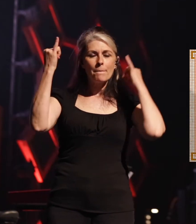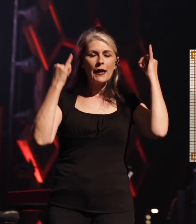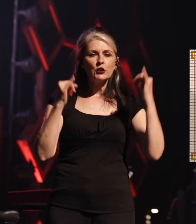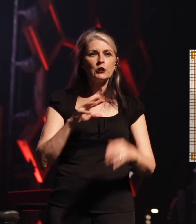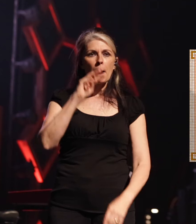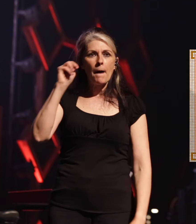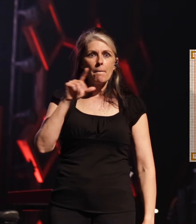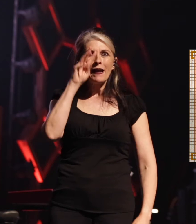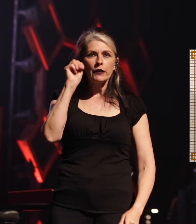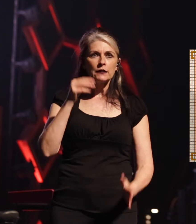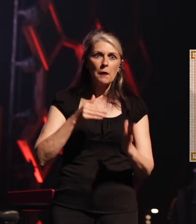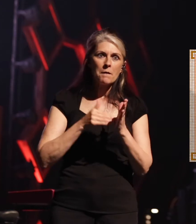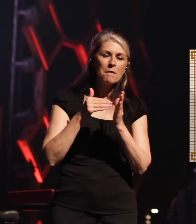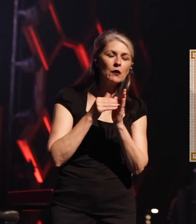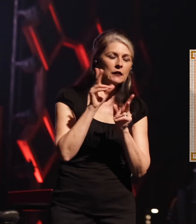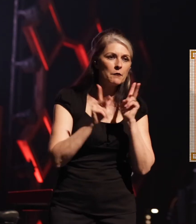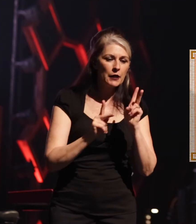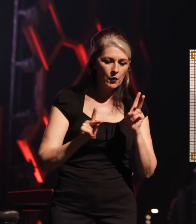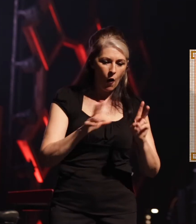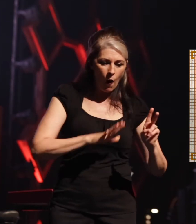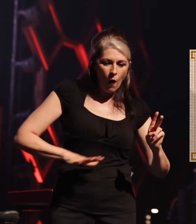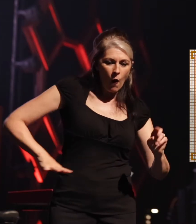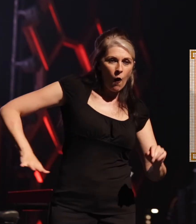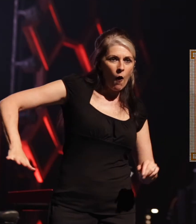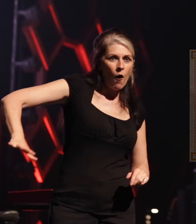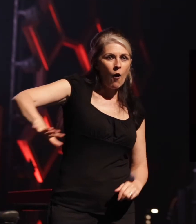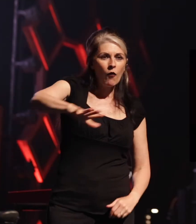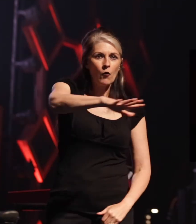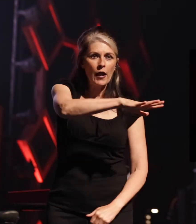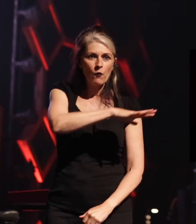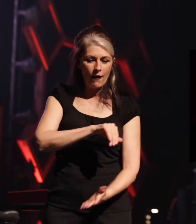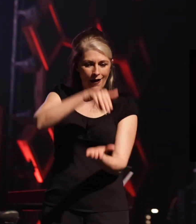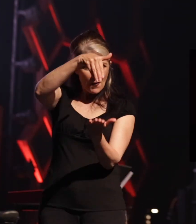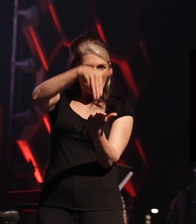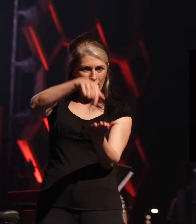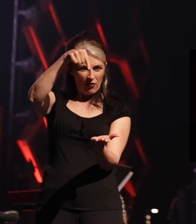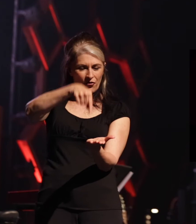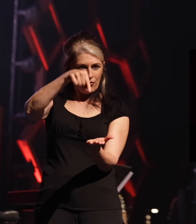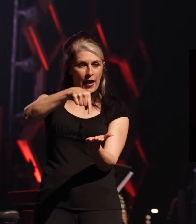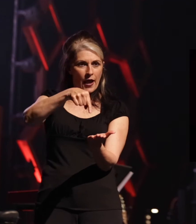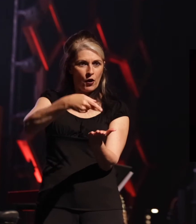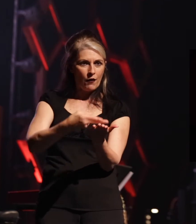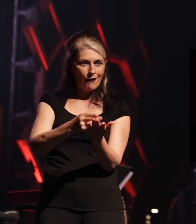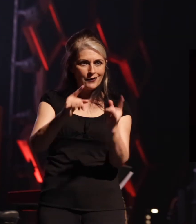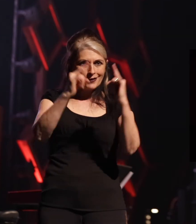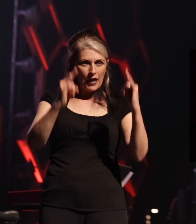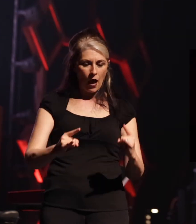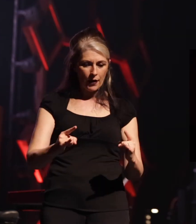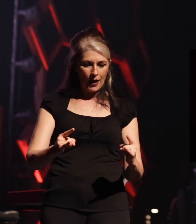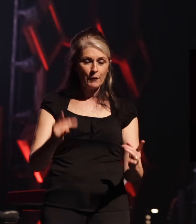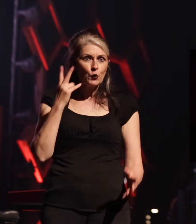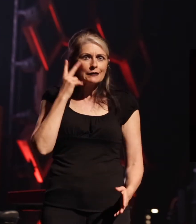people all the way around with a tabernacle in the middle. Everyone can just, you can see it. You can